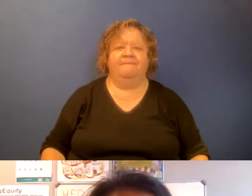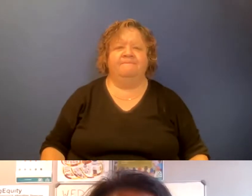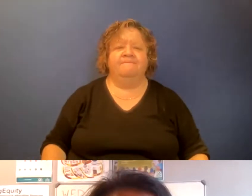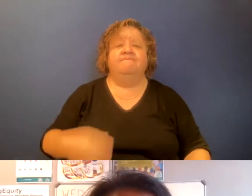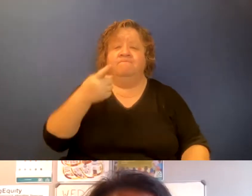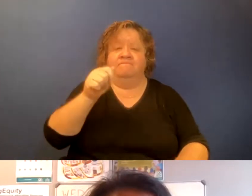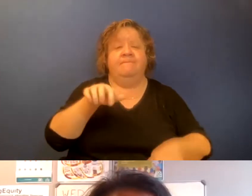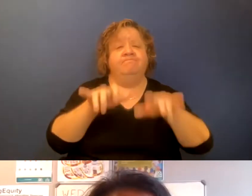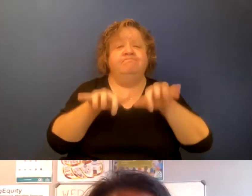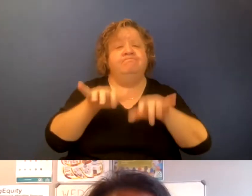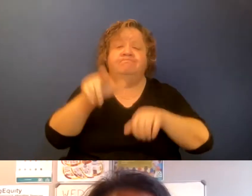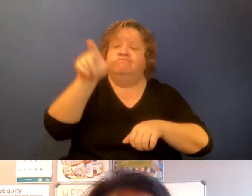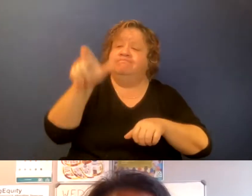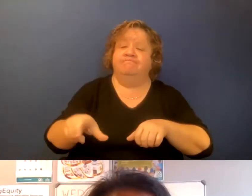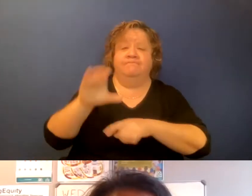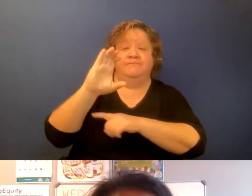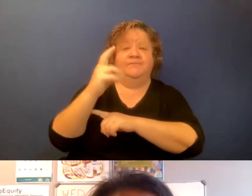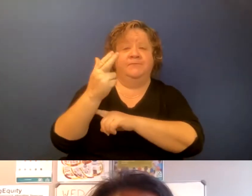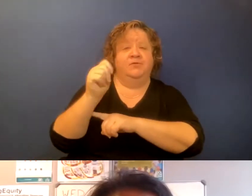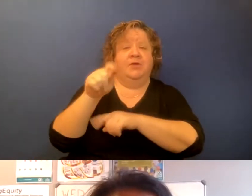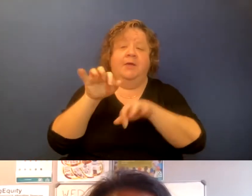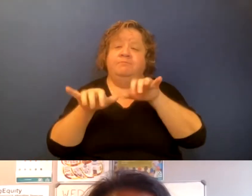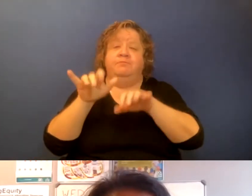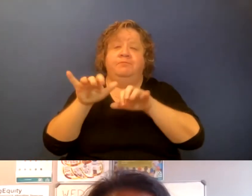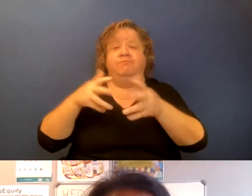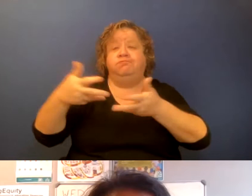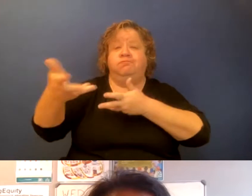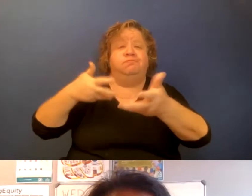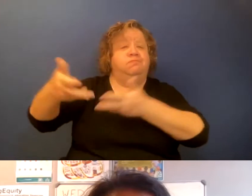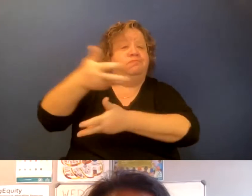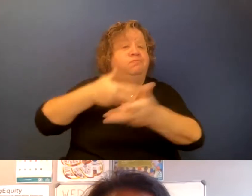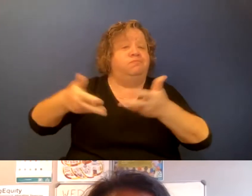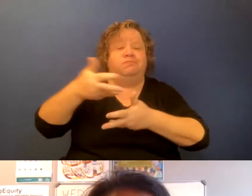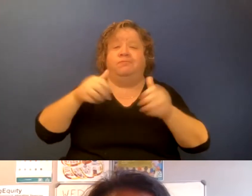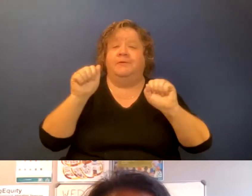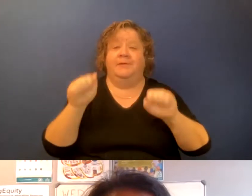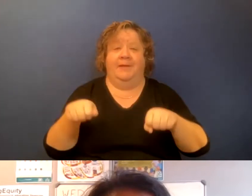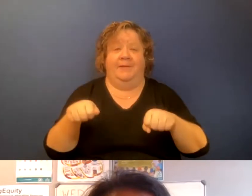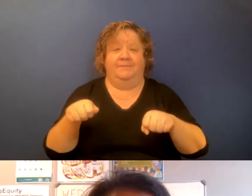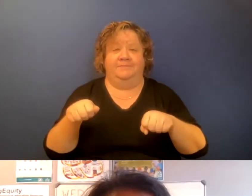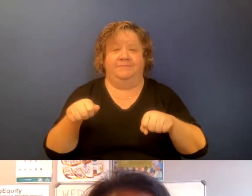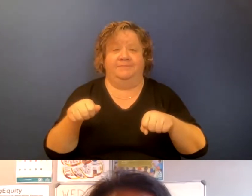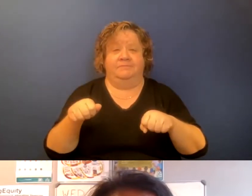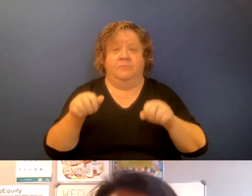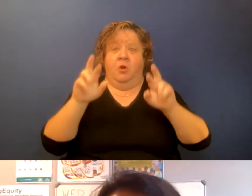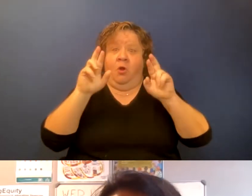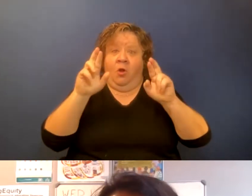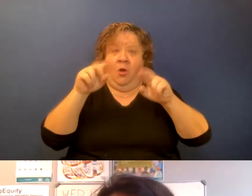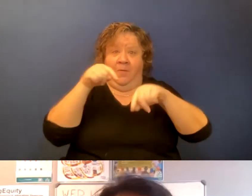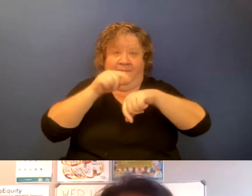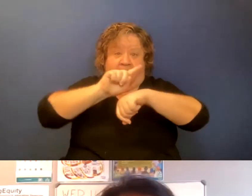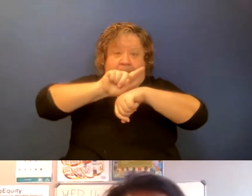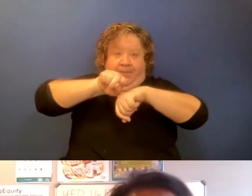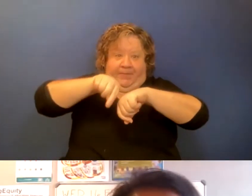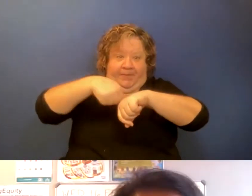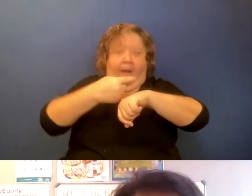We hope you'll have time for questions where participants may want to ask questions. It will be at the end of the session. However, the